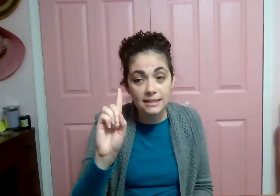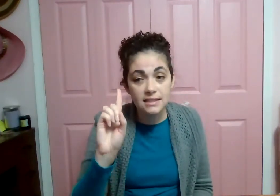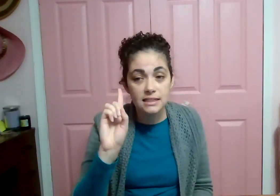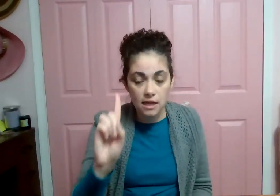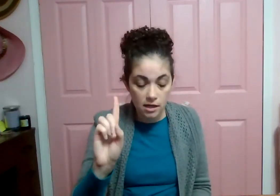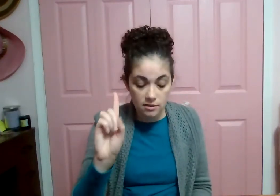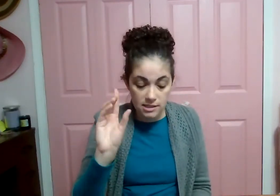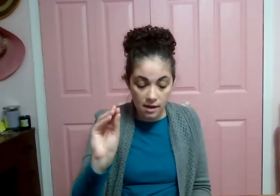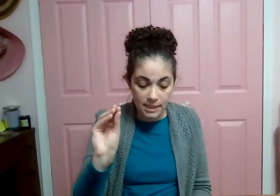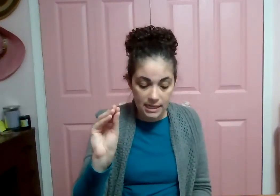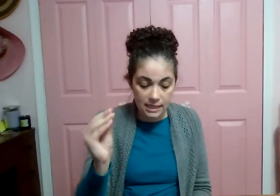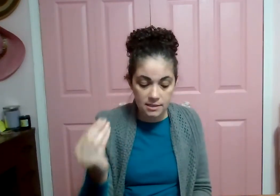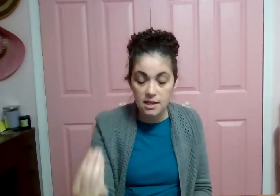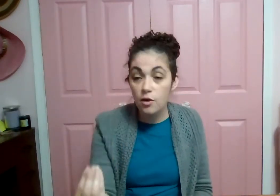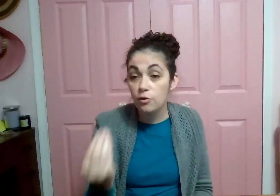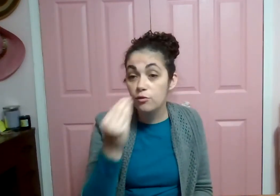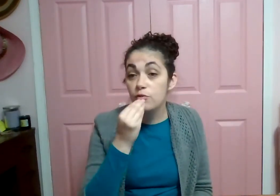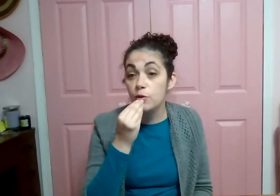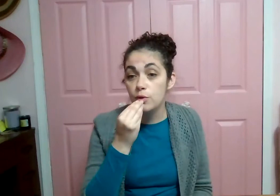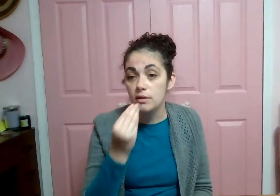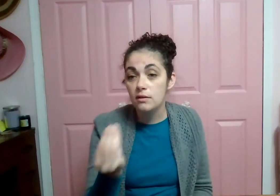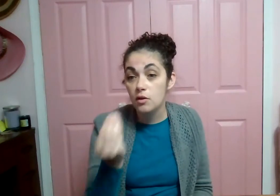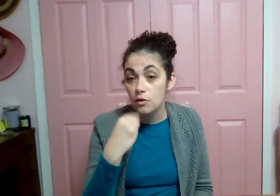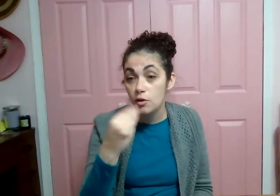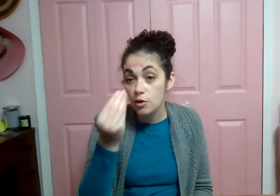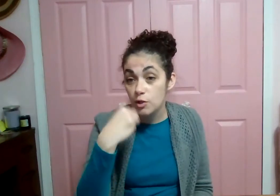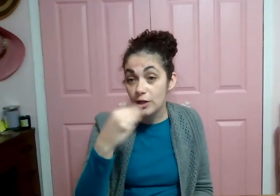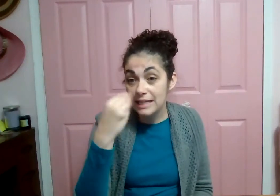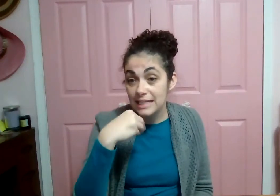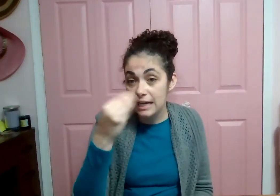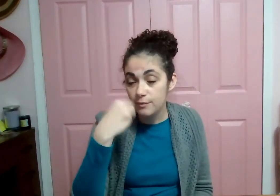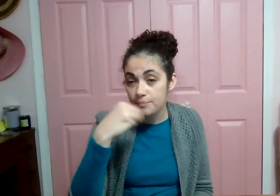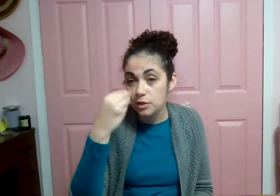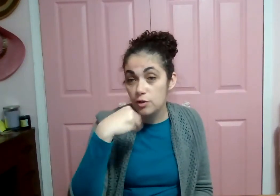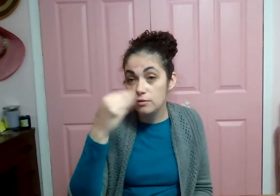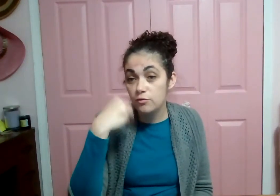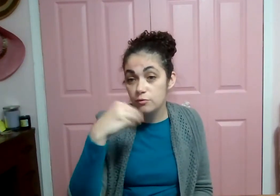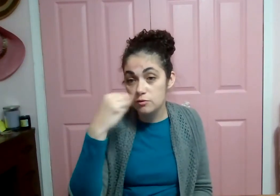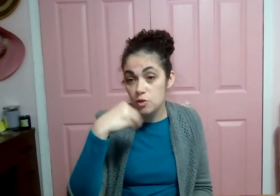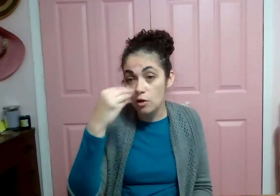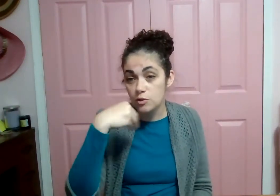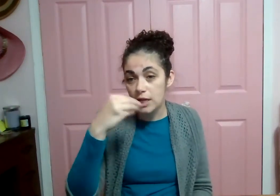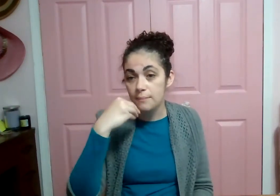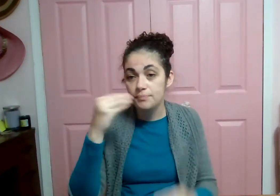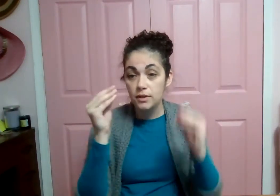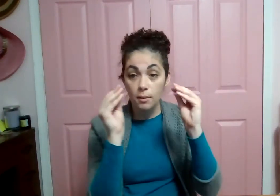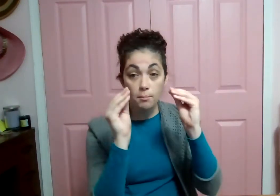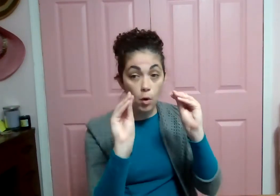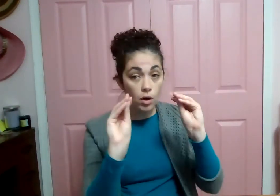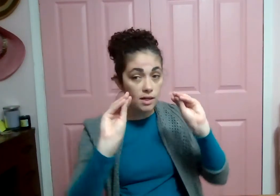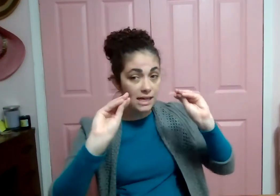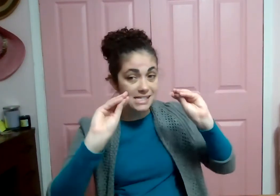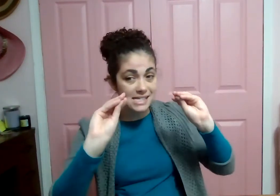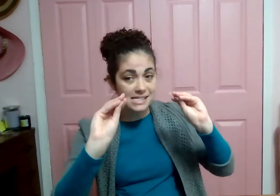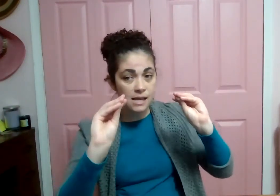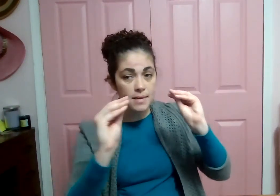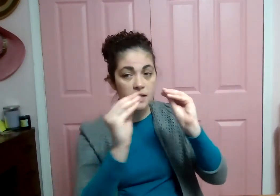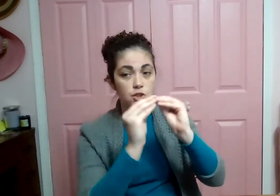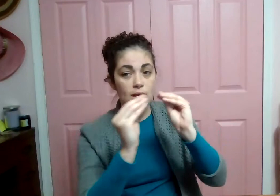hand, not dominant hand, food. You're eating, you're indulging. More is the same hand shape,